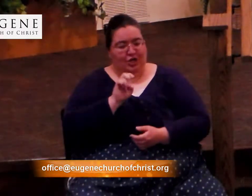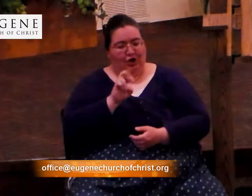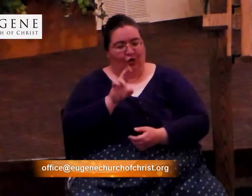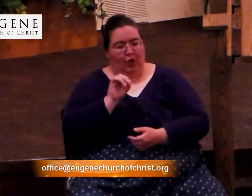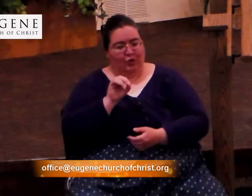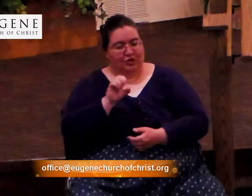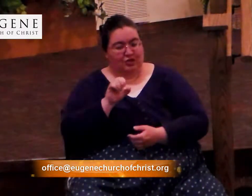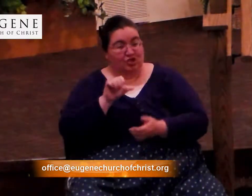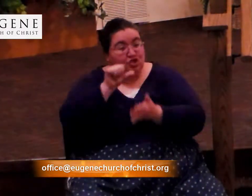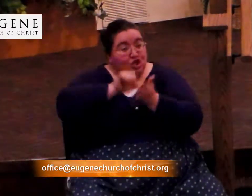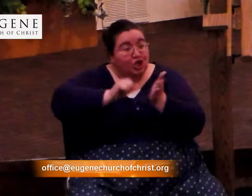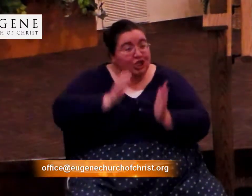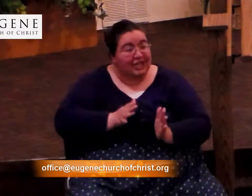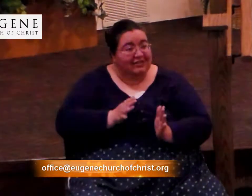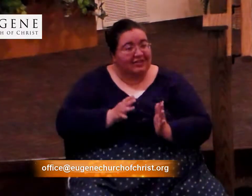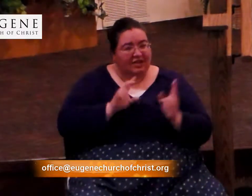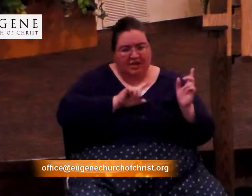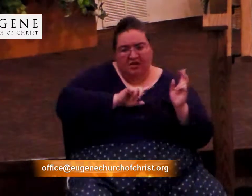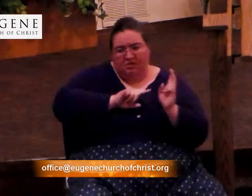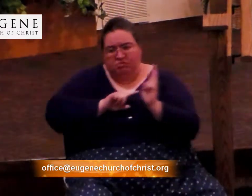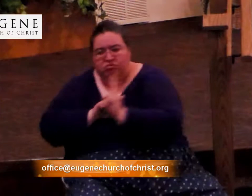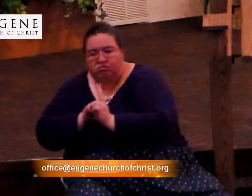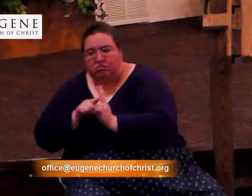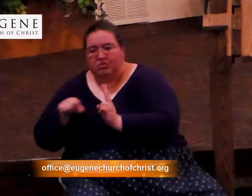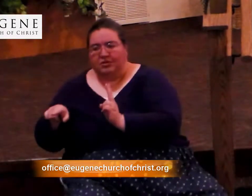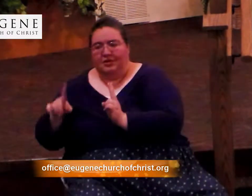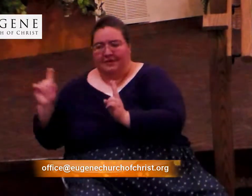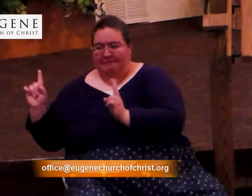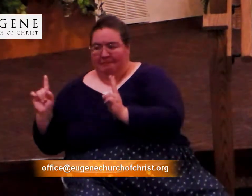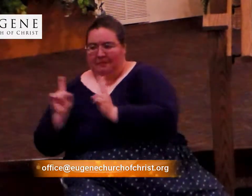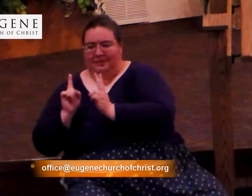I think back, and there was also a dentist who was trying to take over, but anyway, I won't get into dentists.